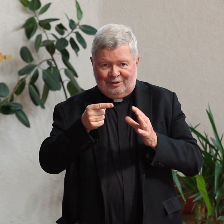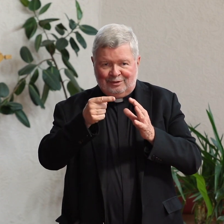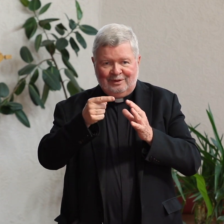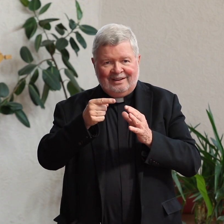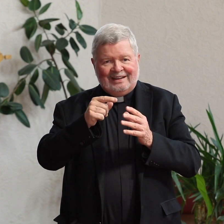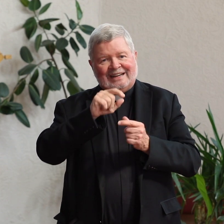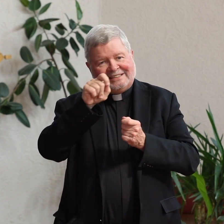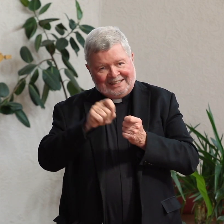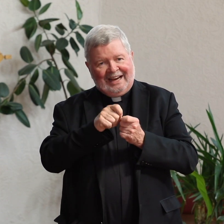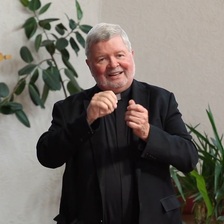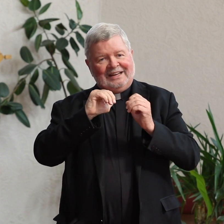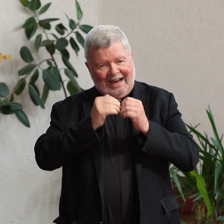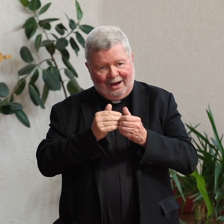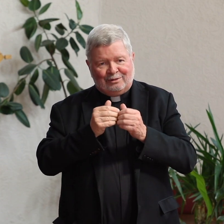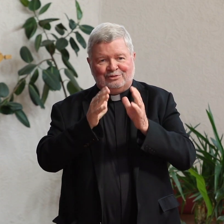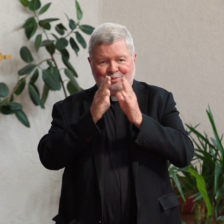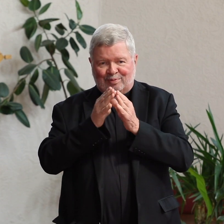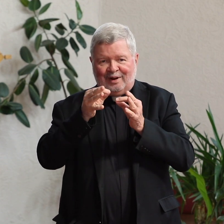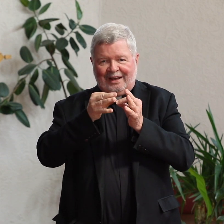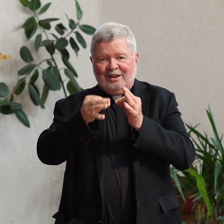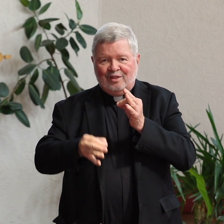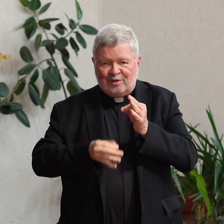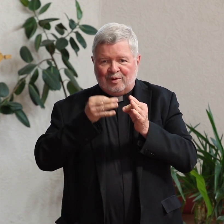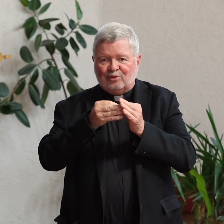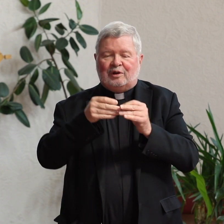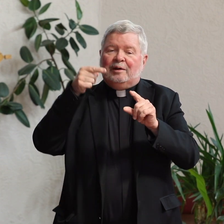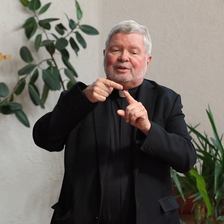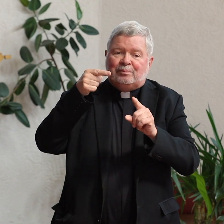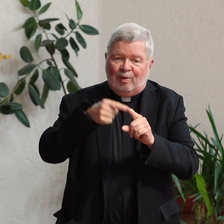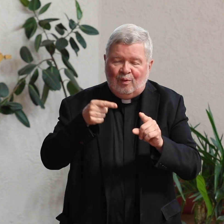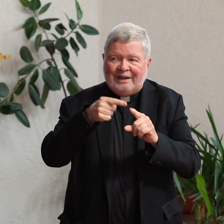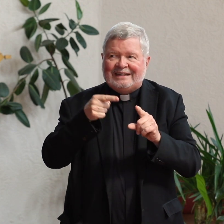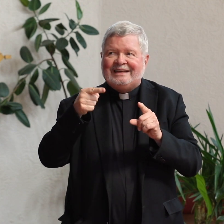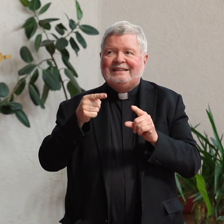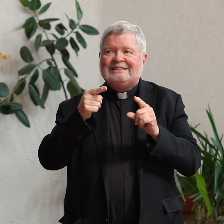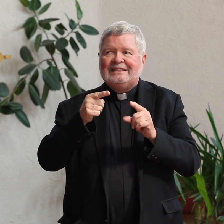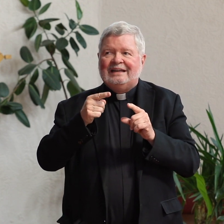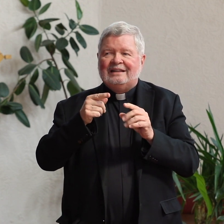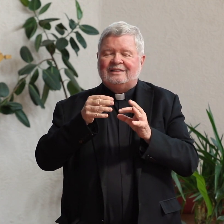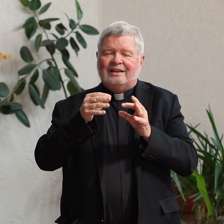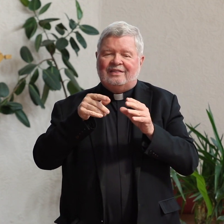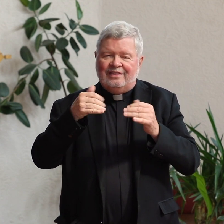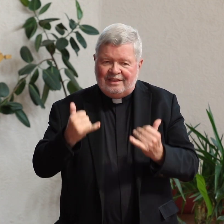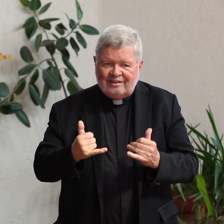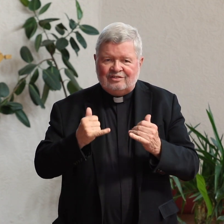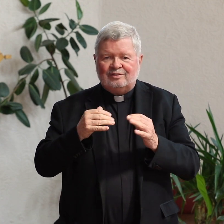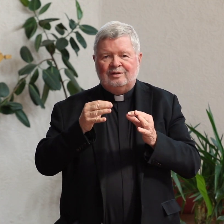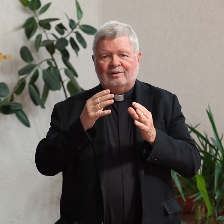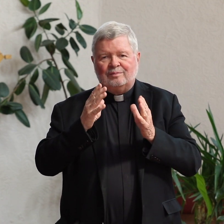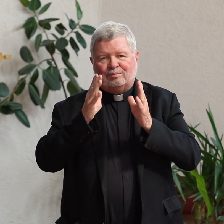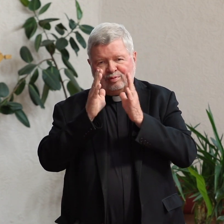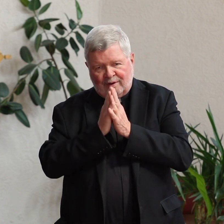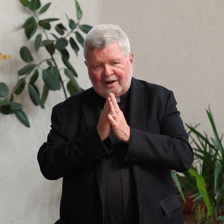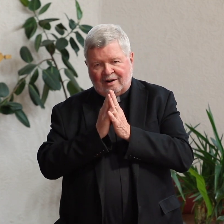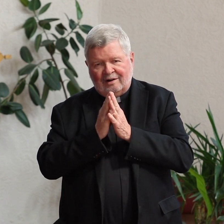you exactly how to pray the rosary. But the point is that this prayer,